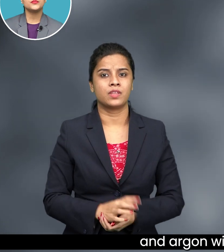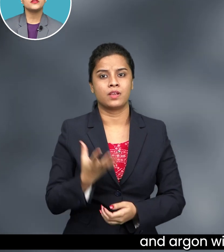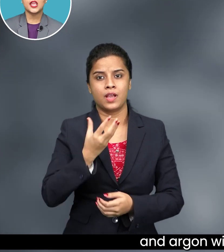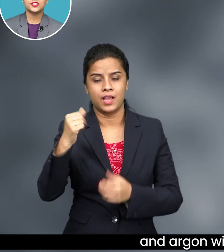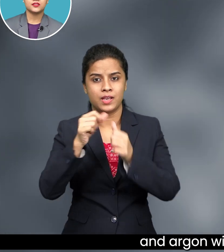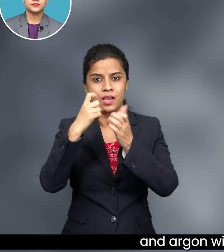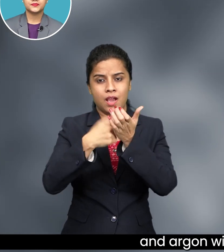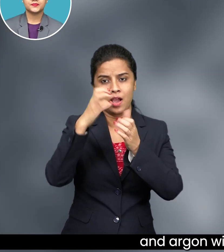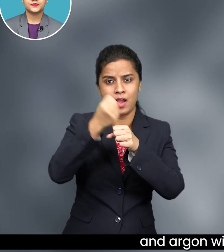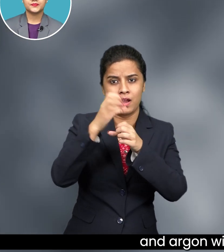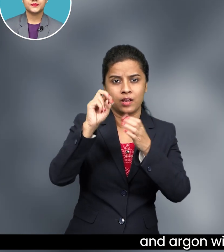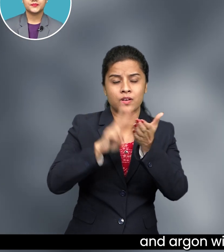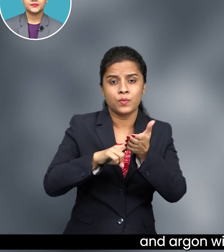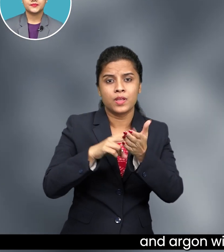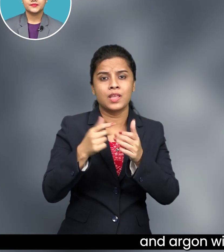atomic number 18.